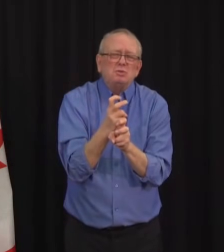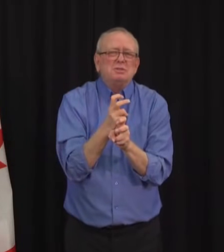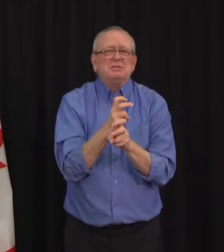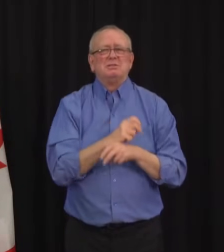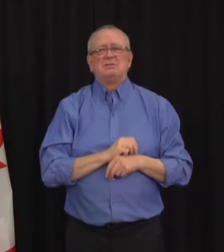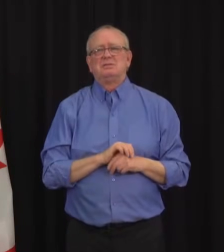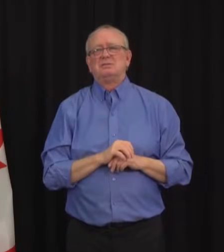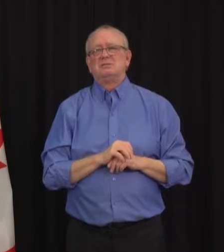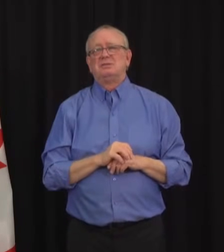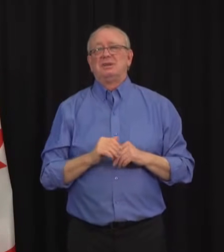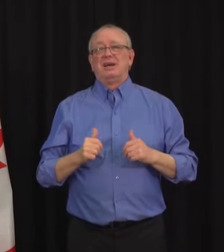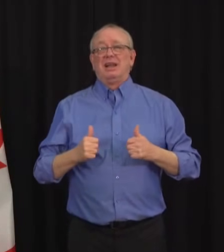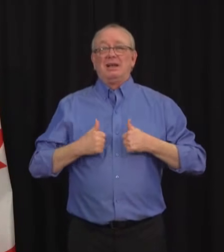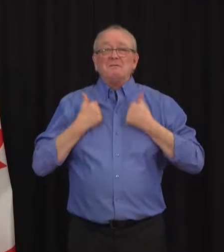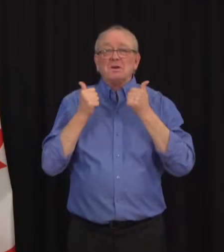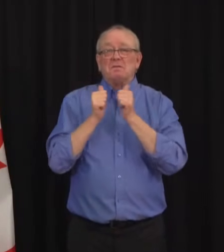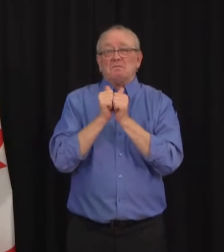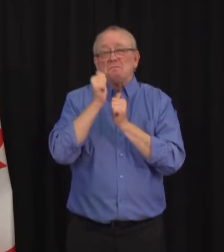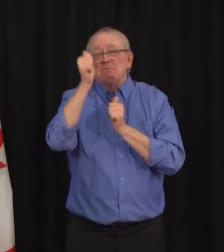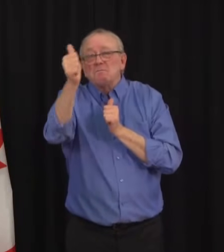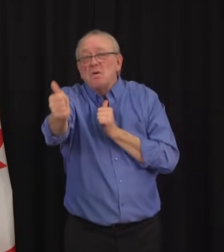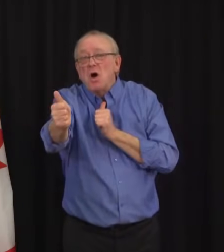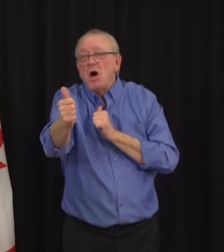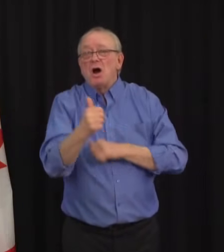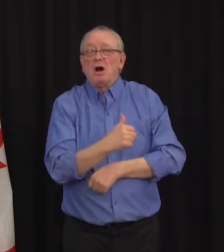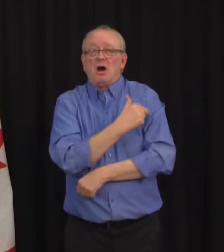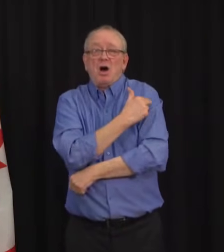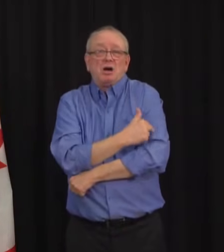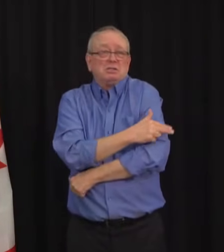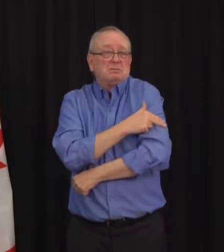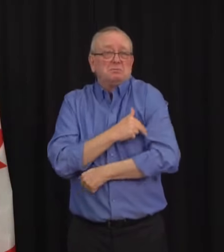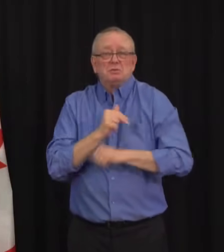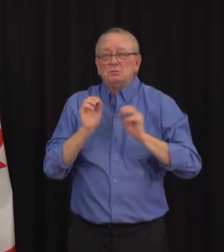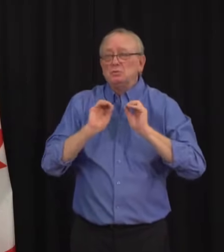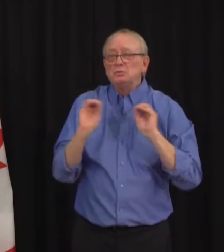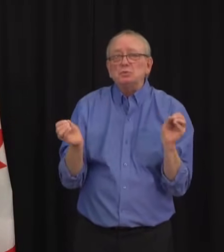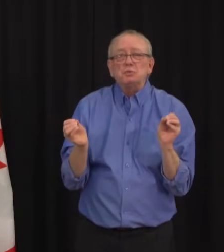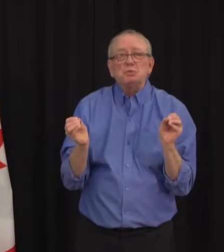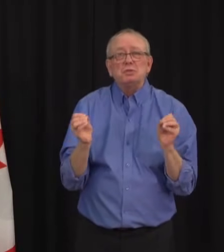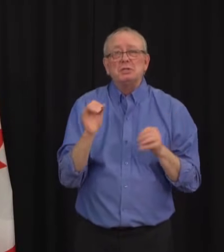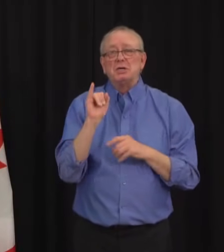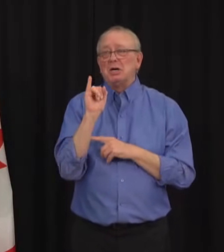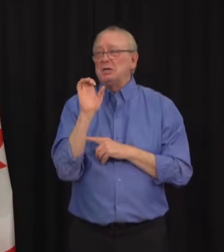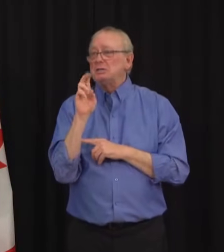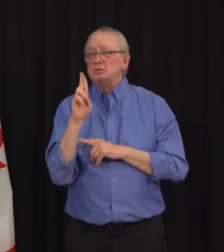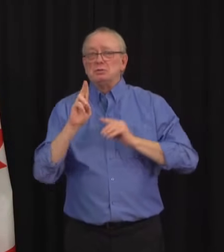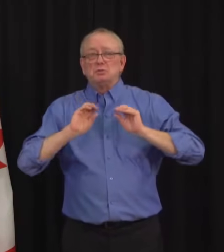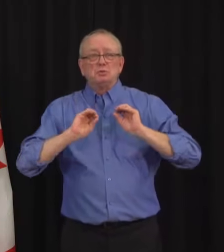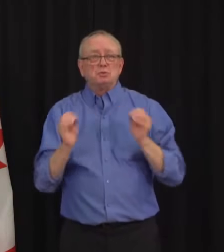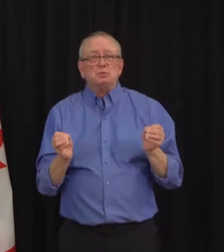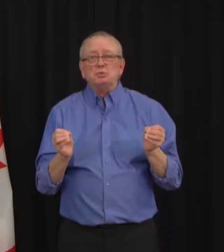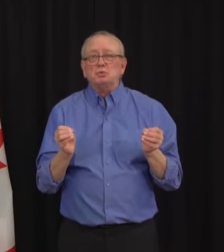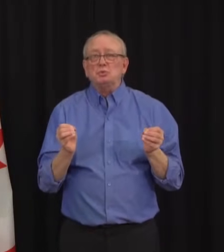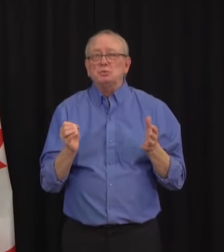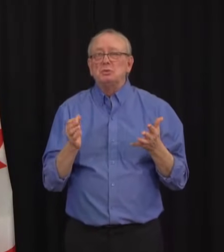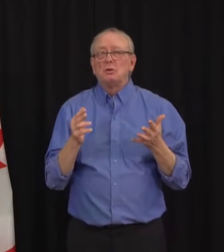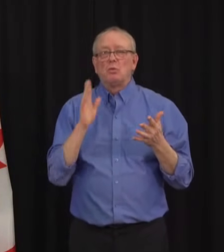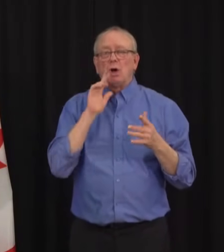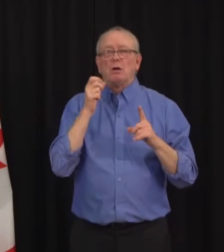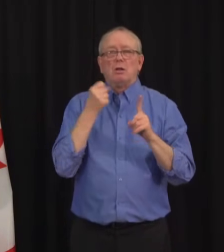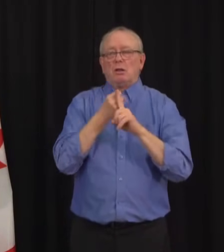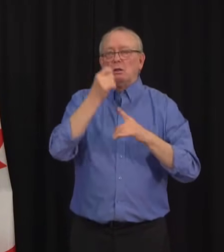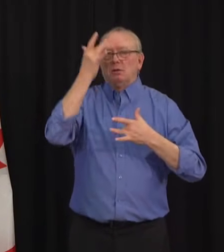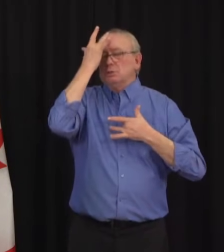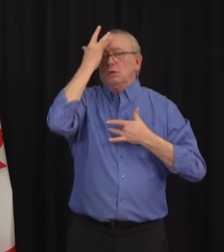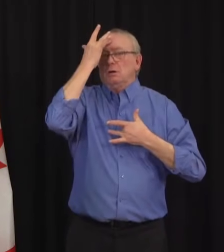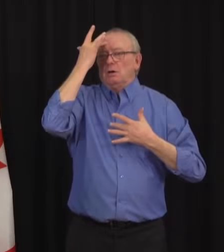advanced services like ICUs, can also make the experience even more daunting for those living in rural areas. That's